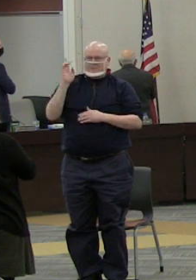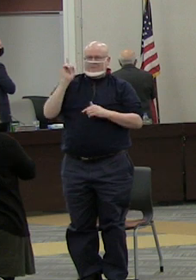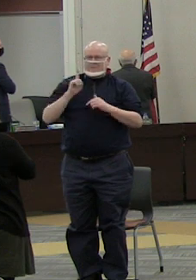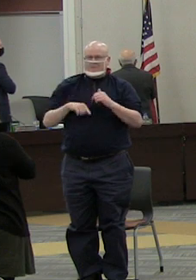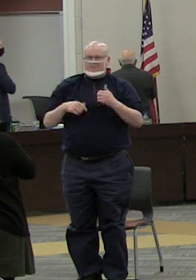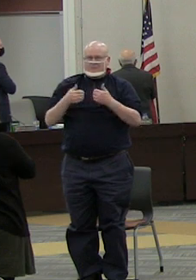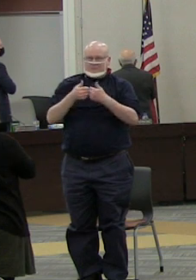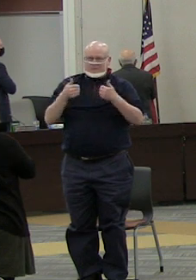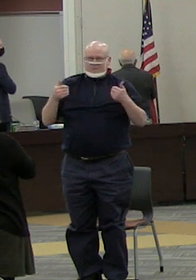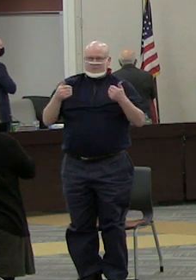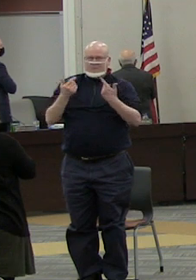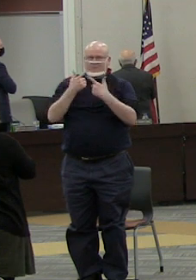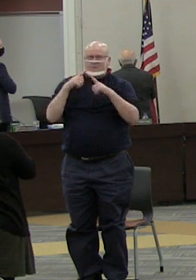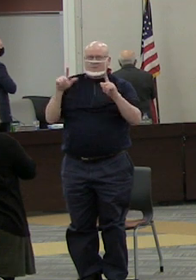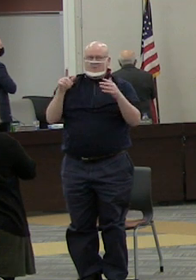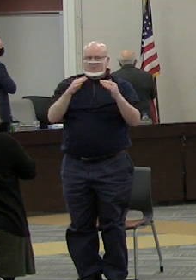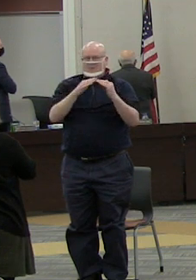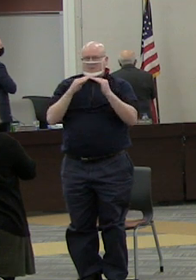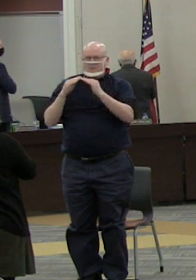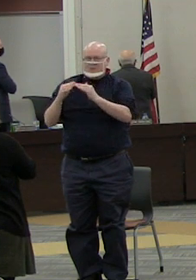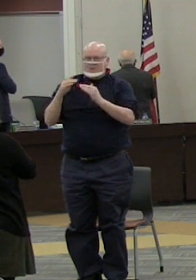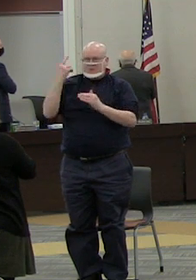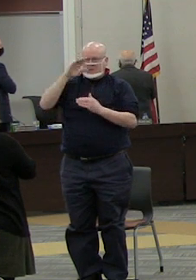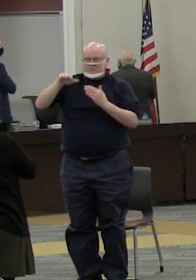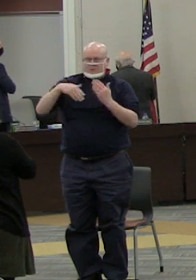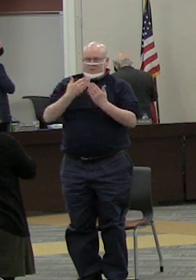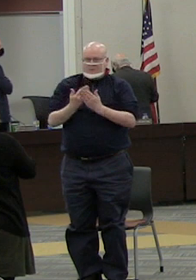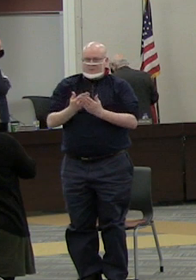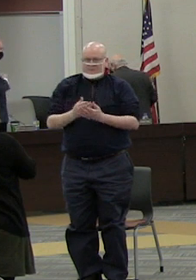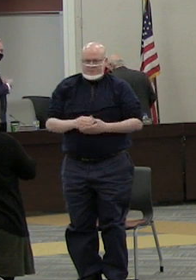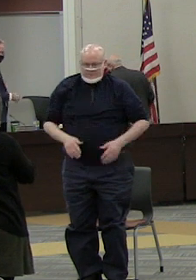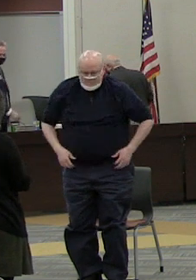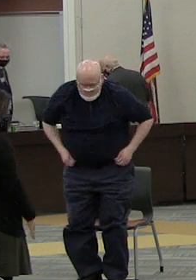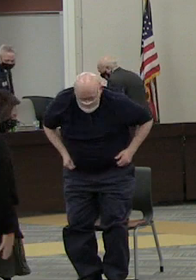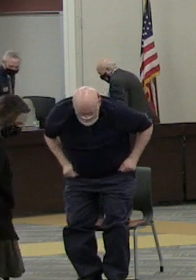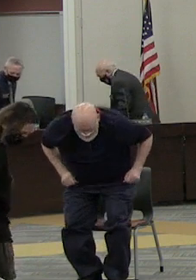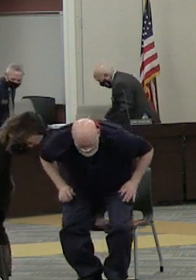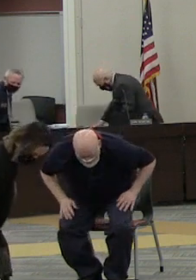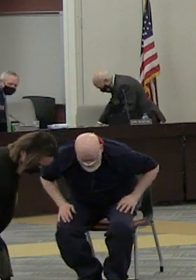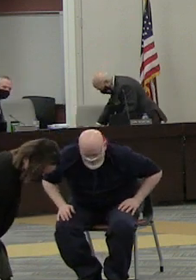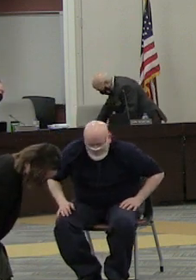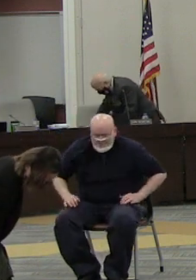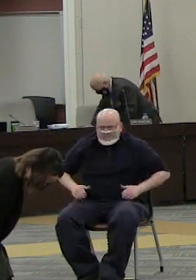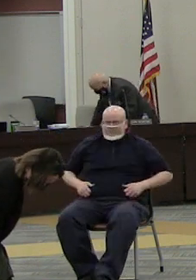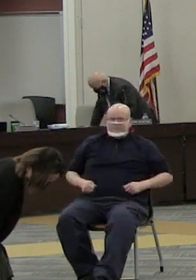under God, indivisible, with liberty and justice for all.